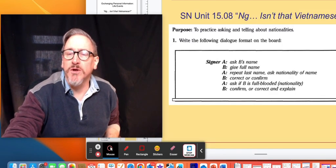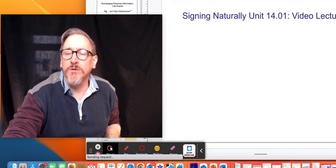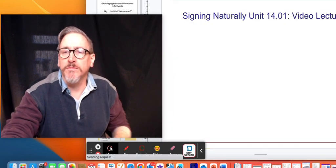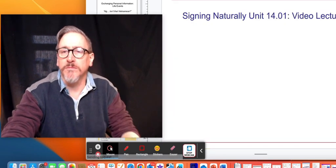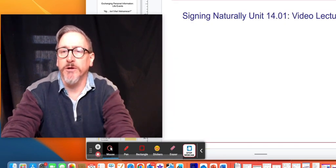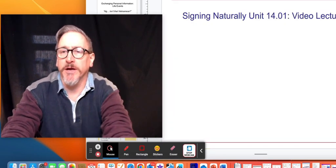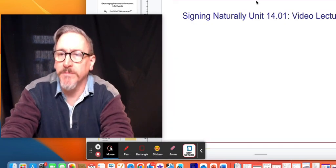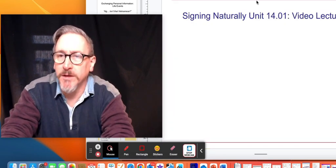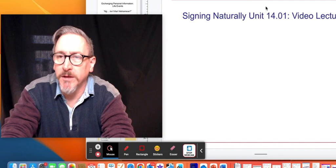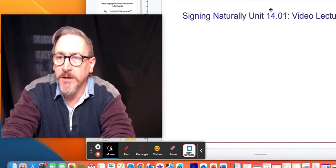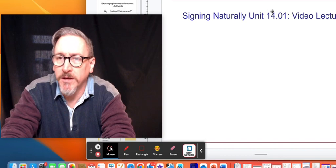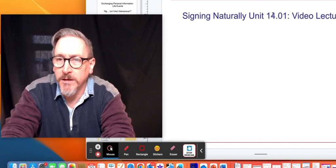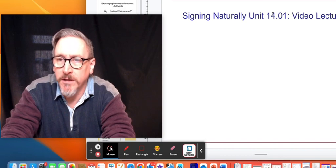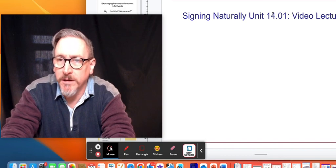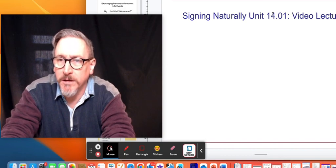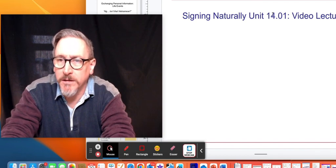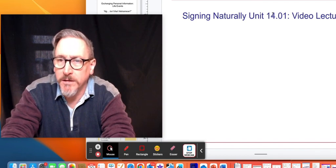Ooh, all right.